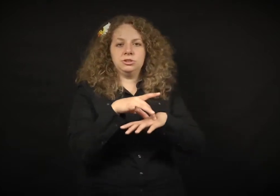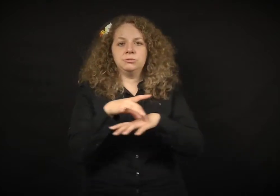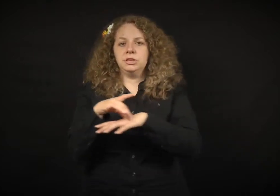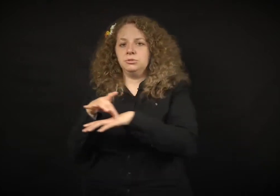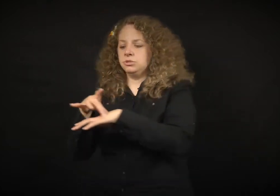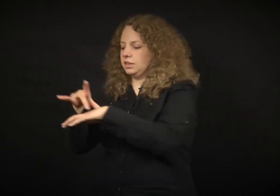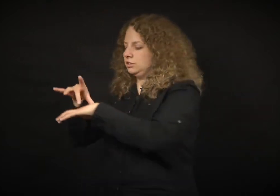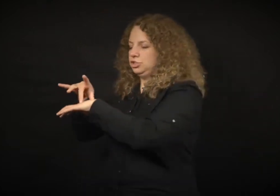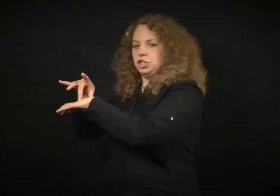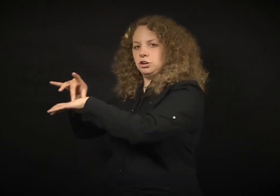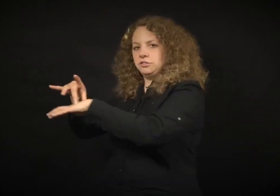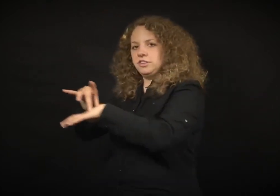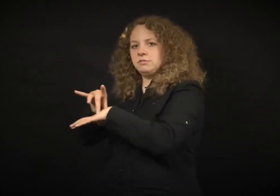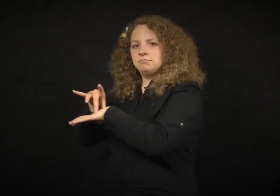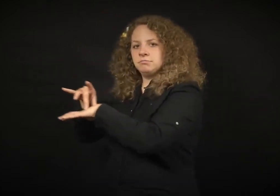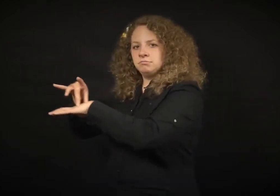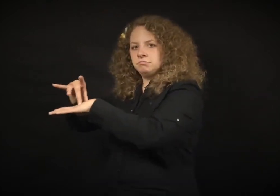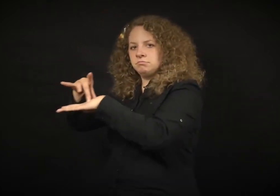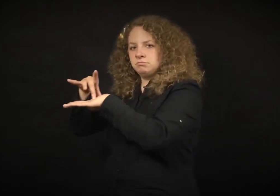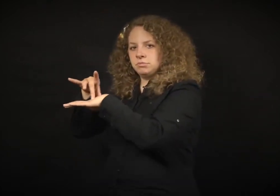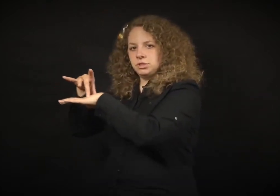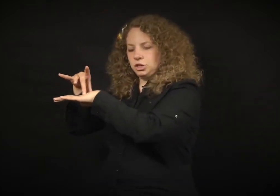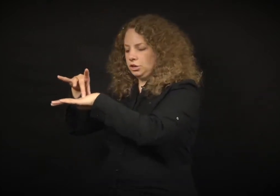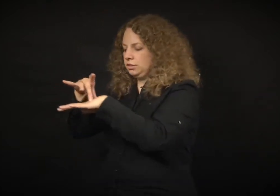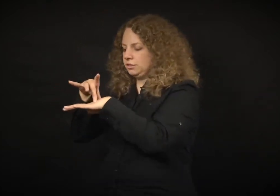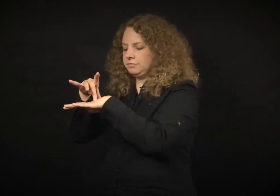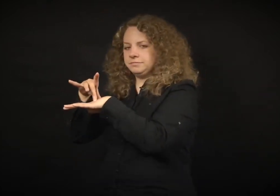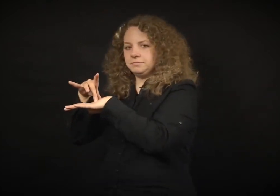also be used as geography. The Earth.